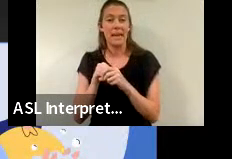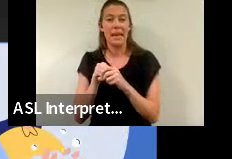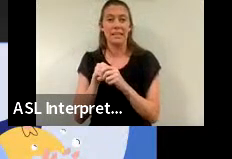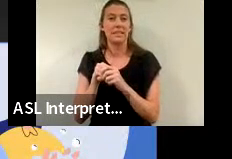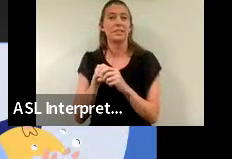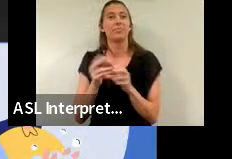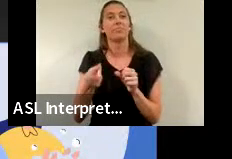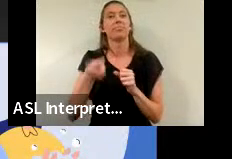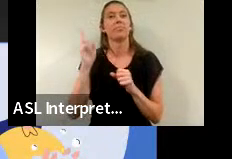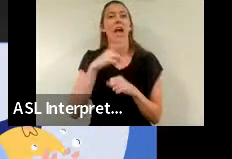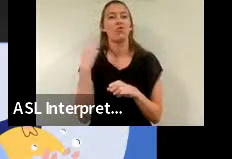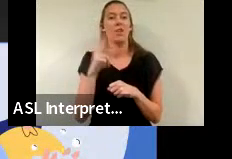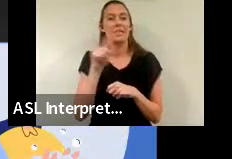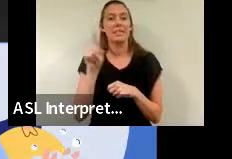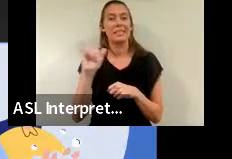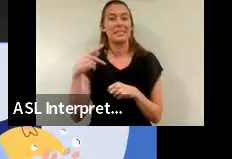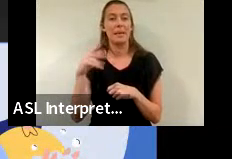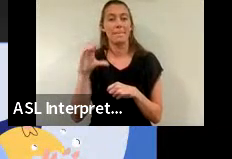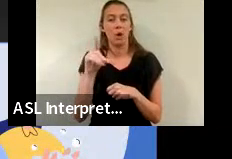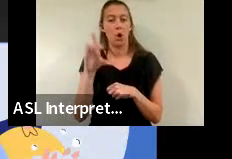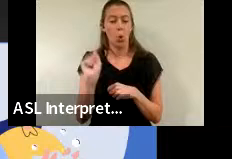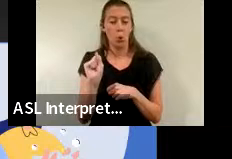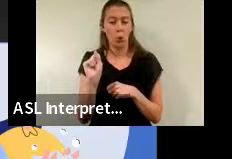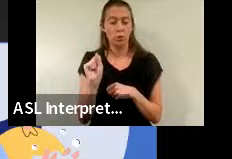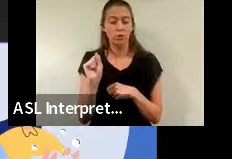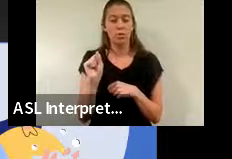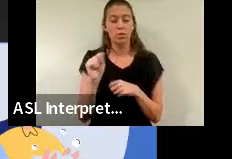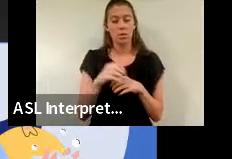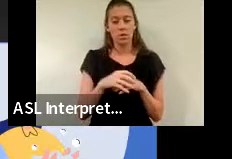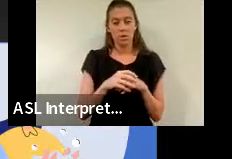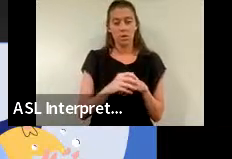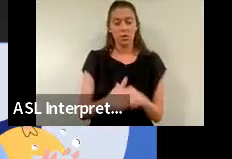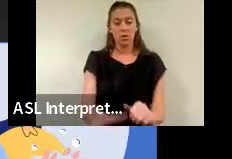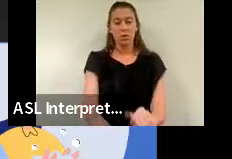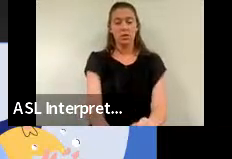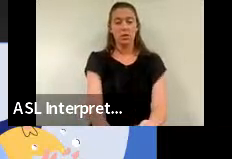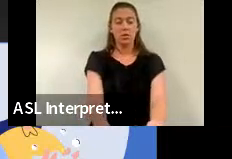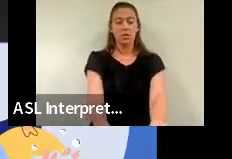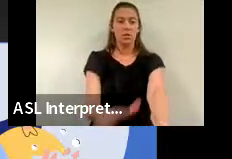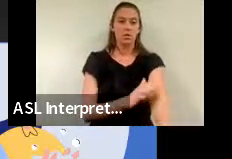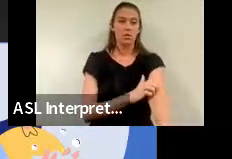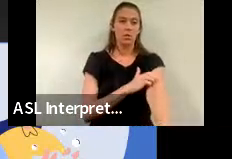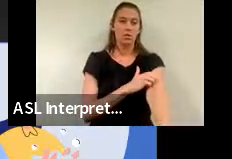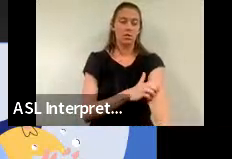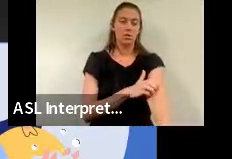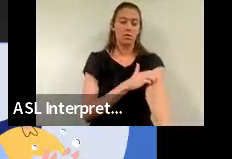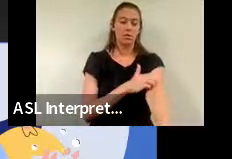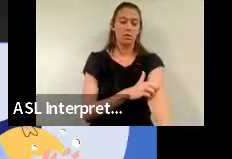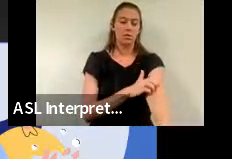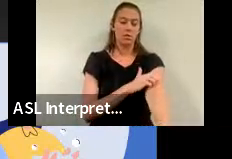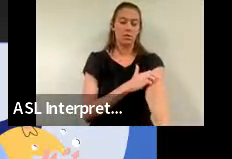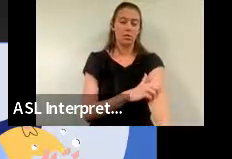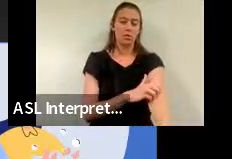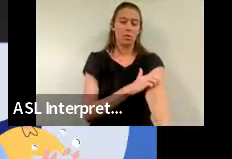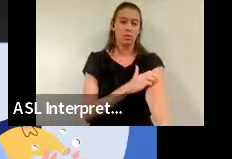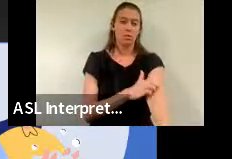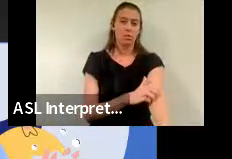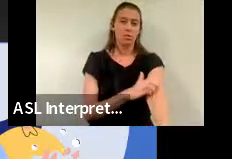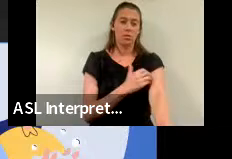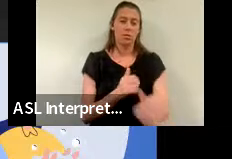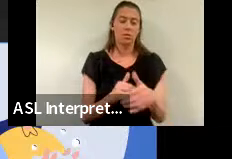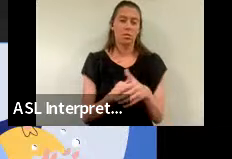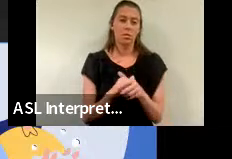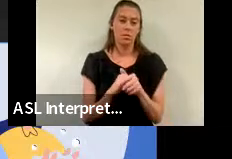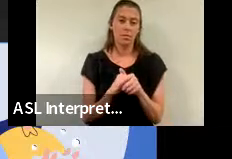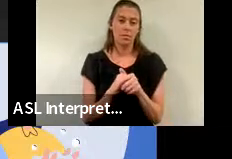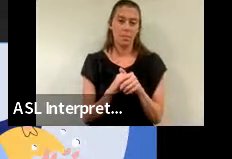part of our testing strategy. My biggest concerns when I saw these comments was what do we